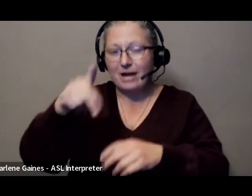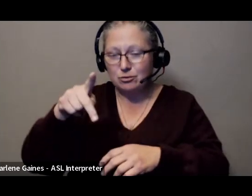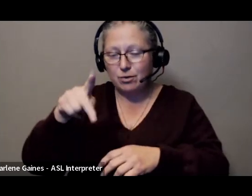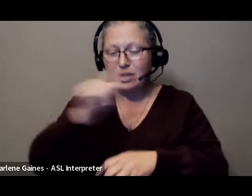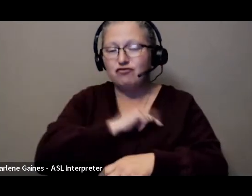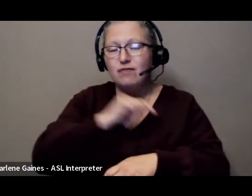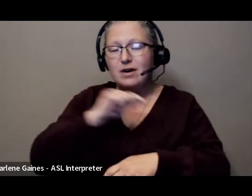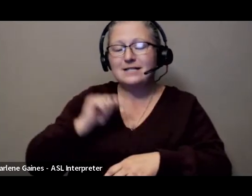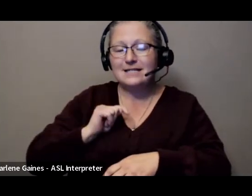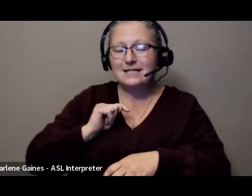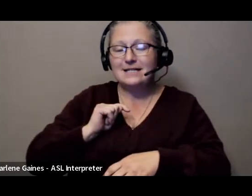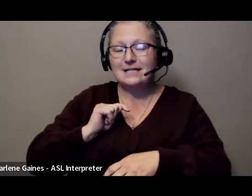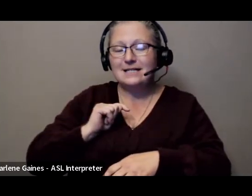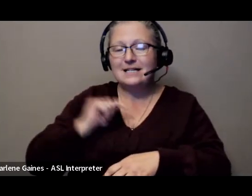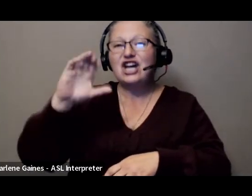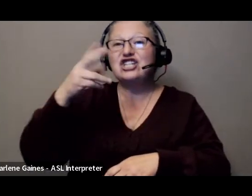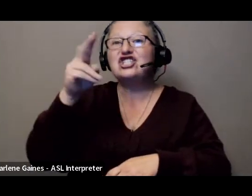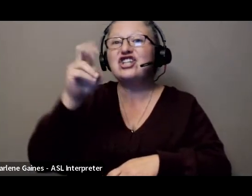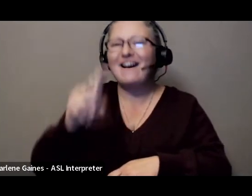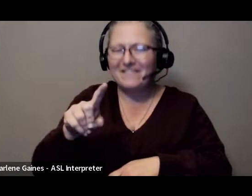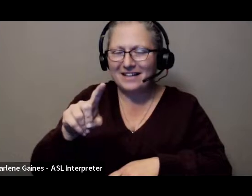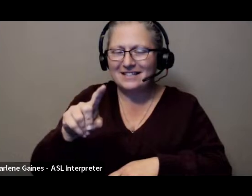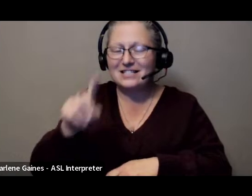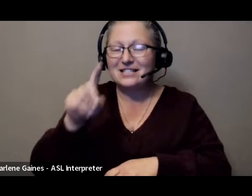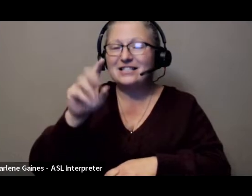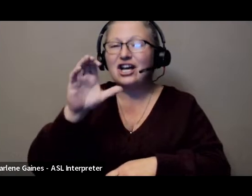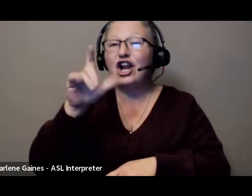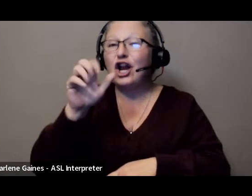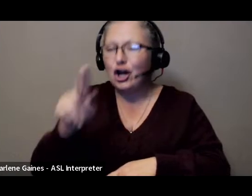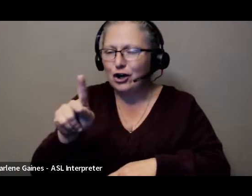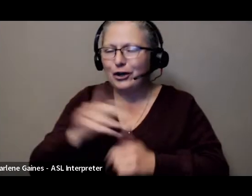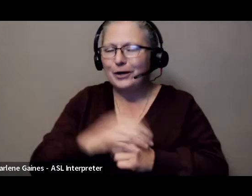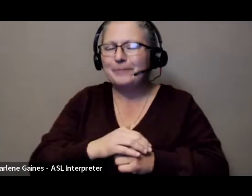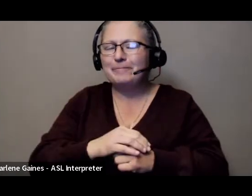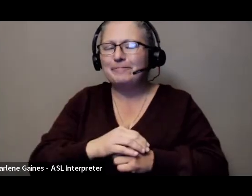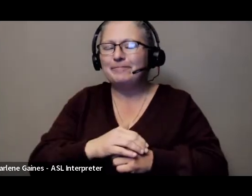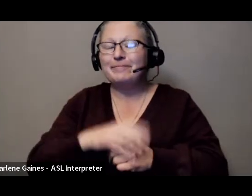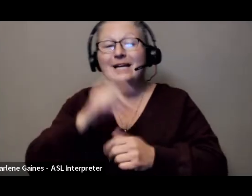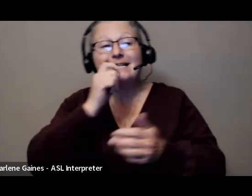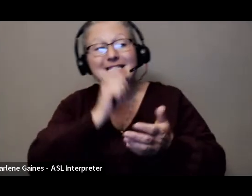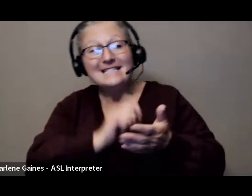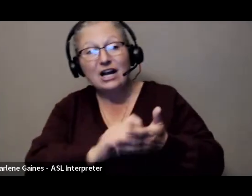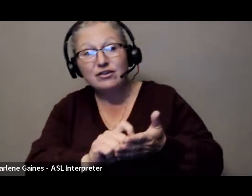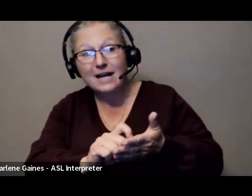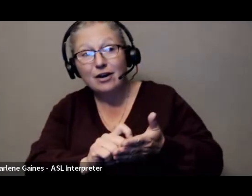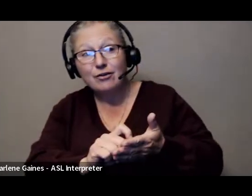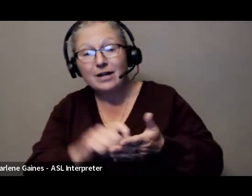trustee Chavez as clerk. And then secretary?